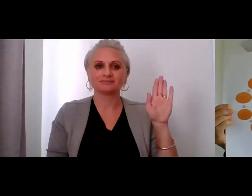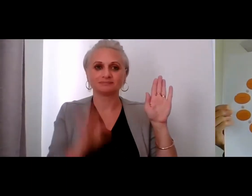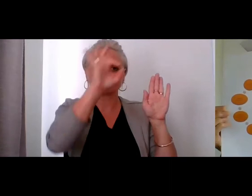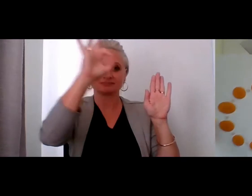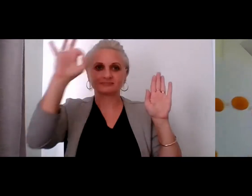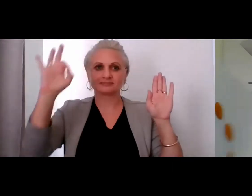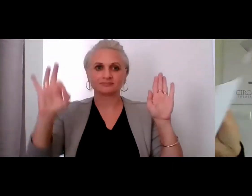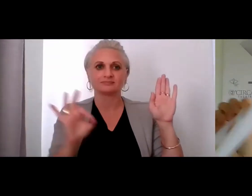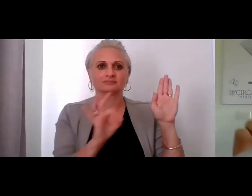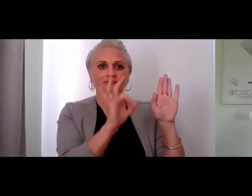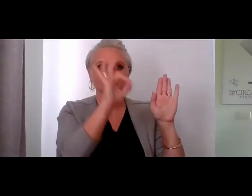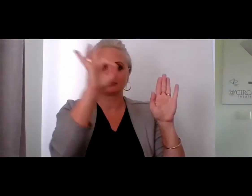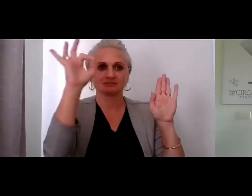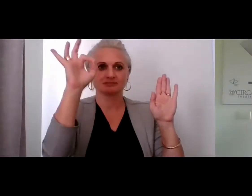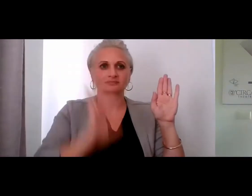cycle.